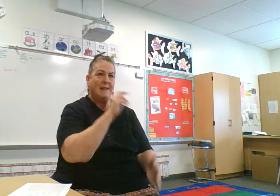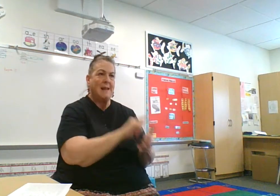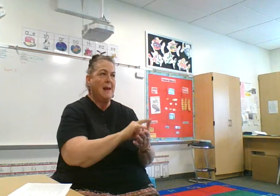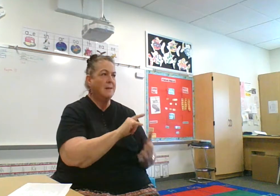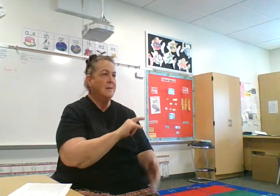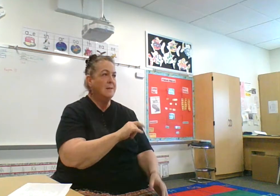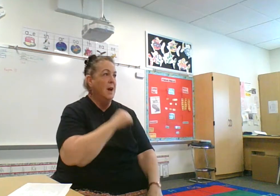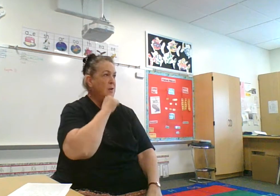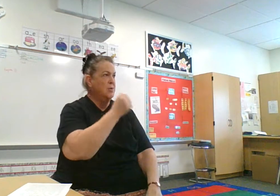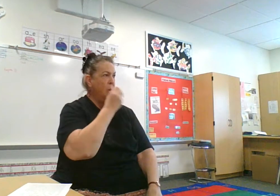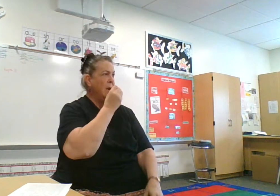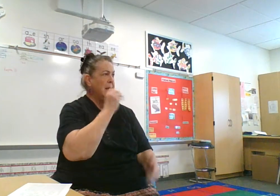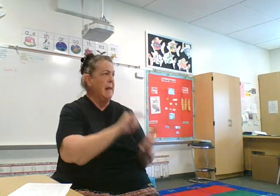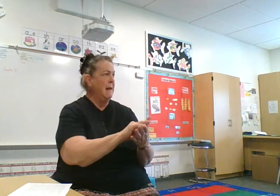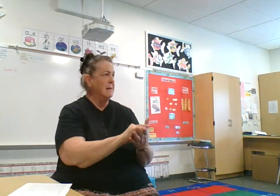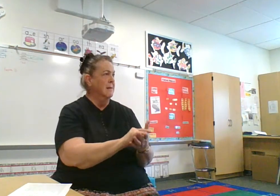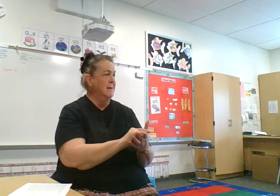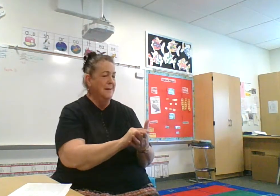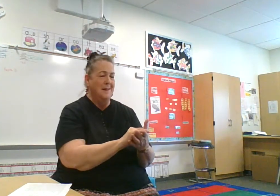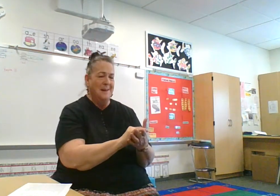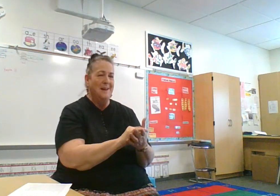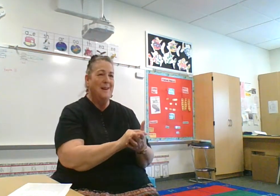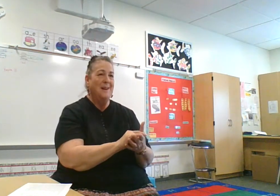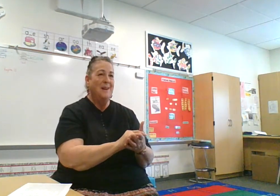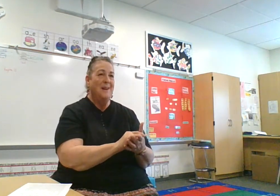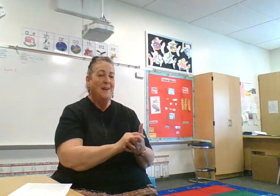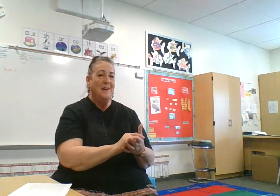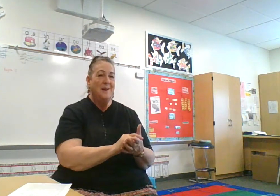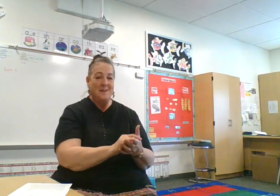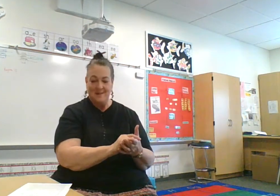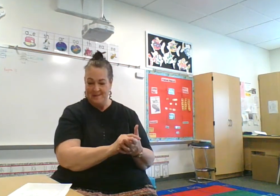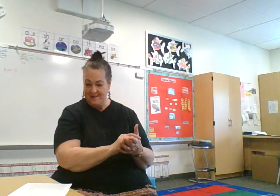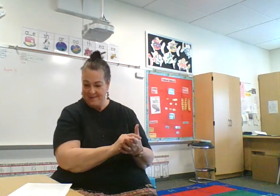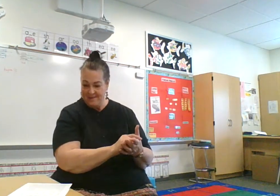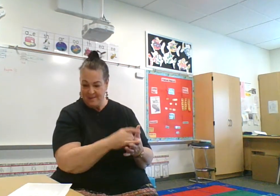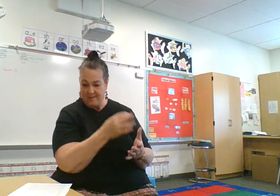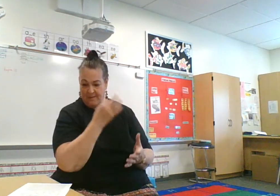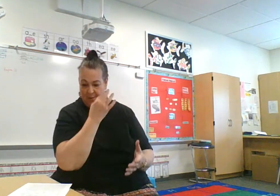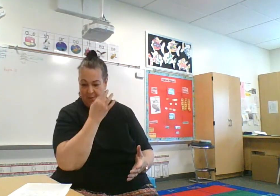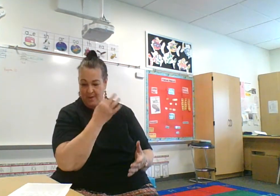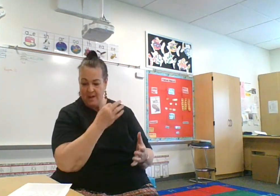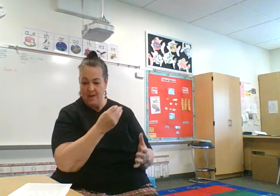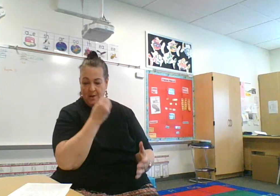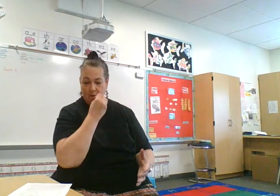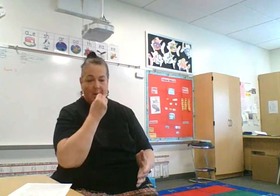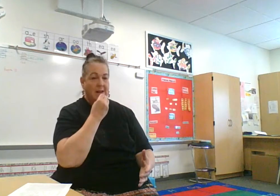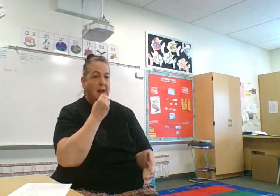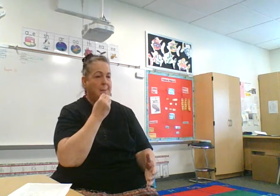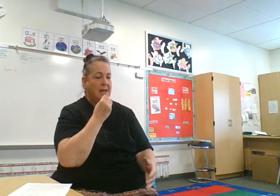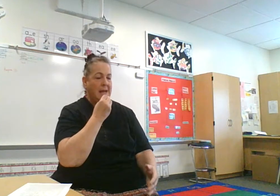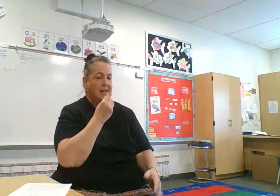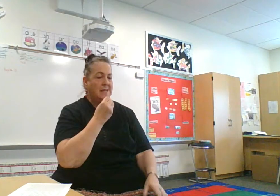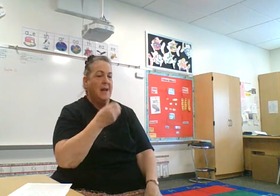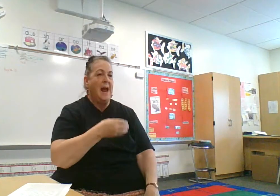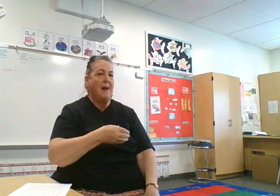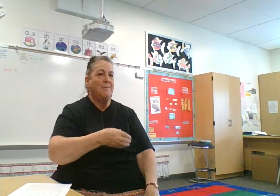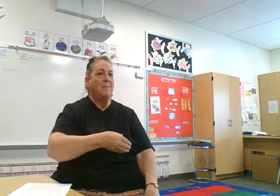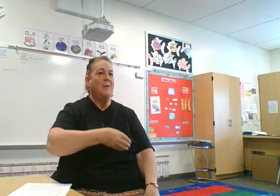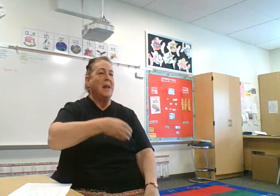that. Don't eat that. Food. Food, eat. I'm going ahead of